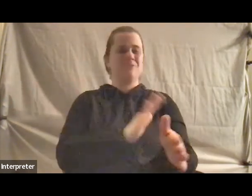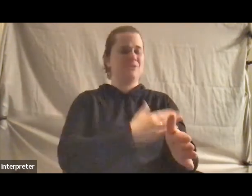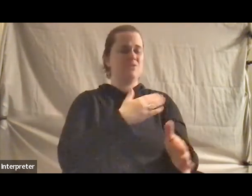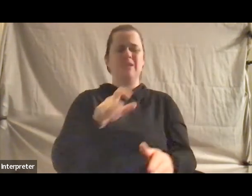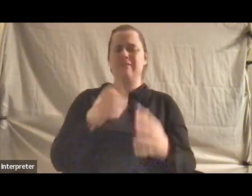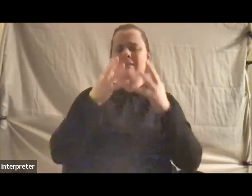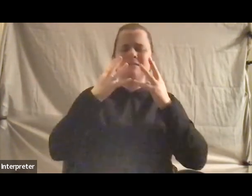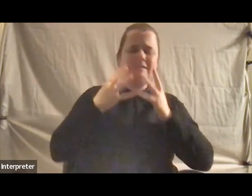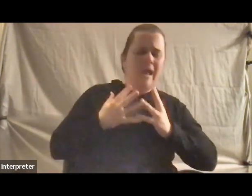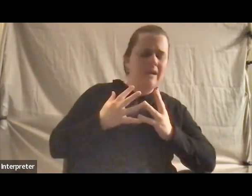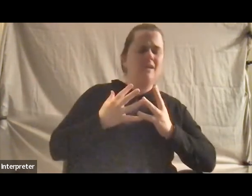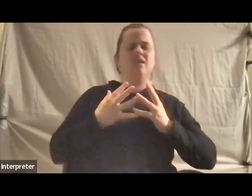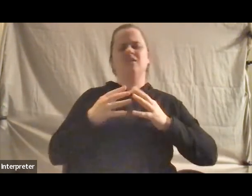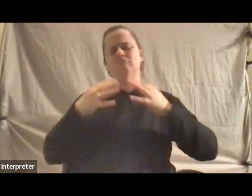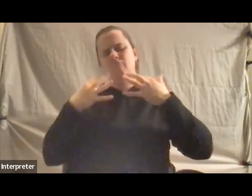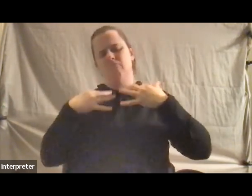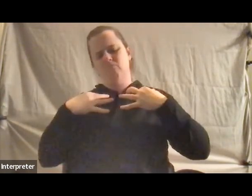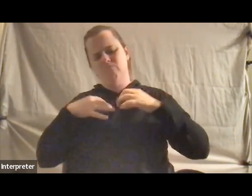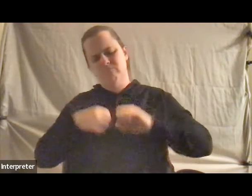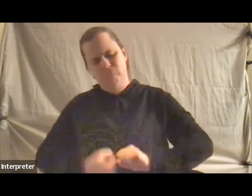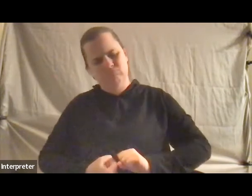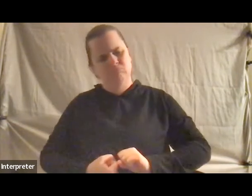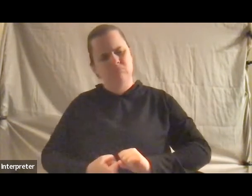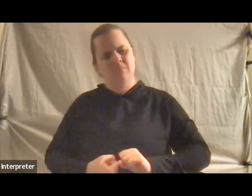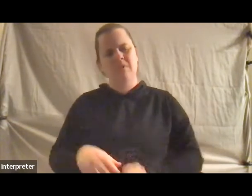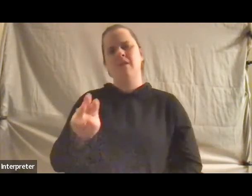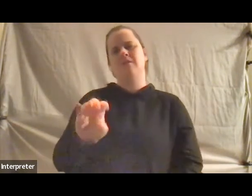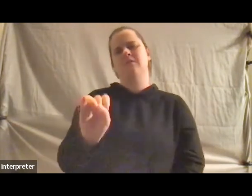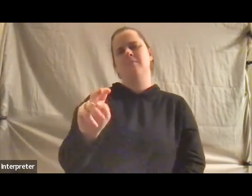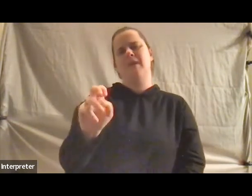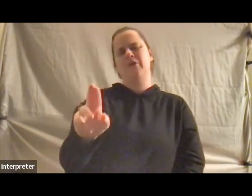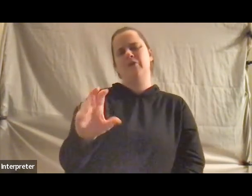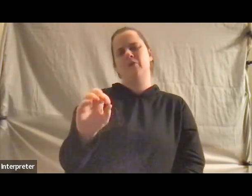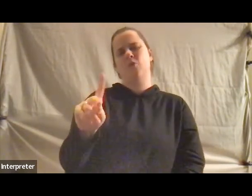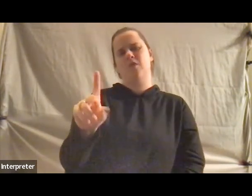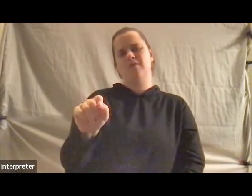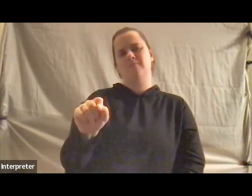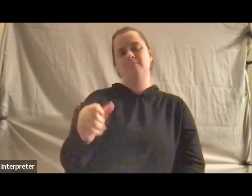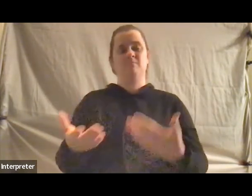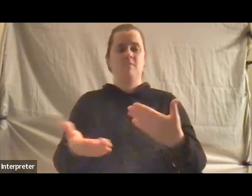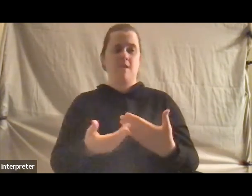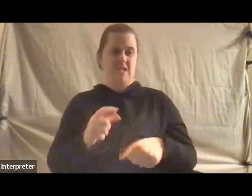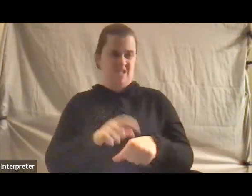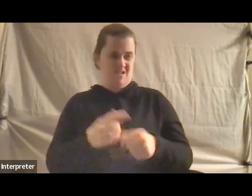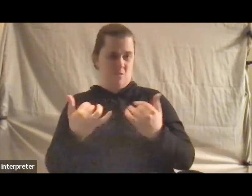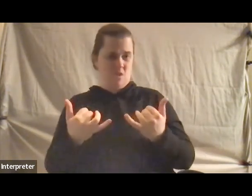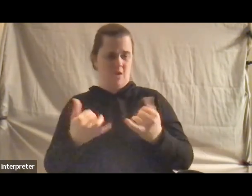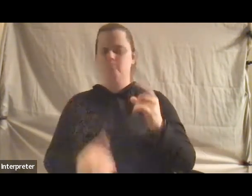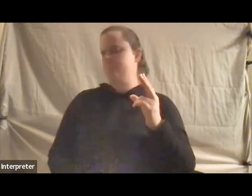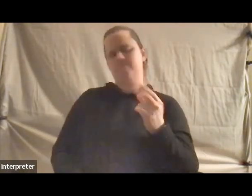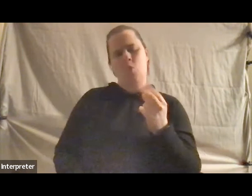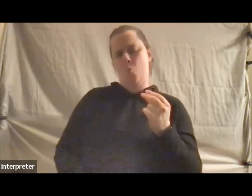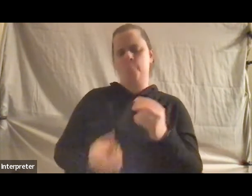tension and the despair of the minor chords. This is not an easy time that we are in.